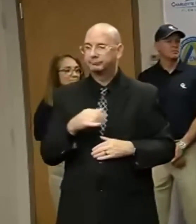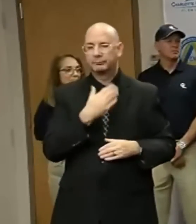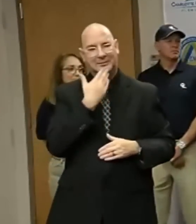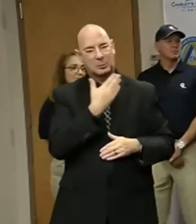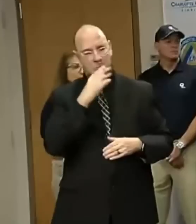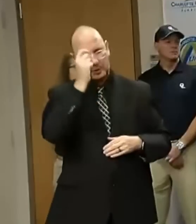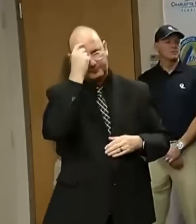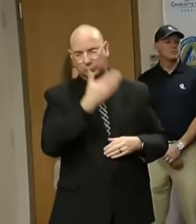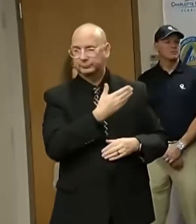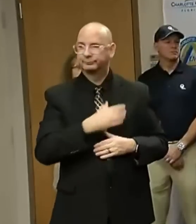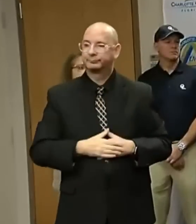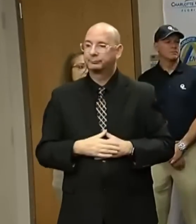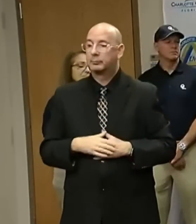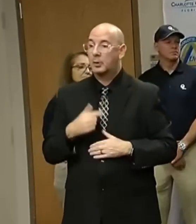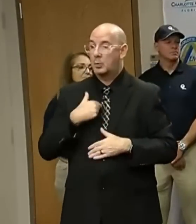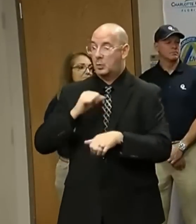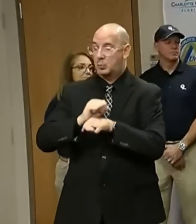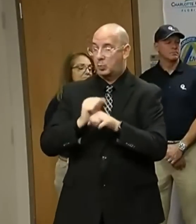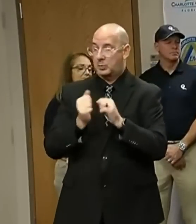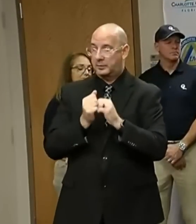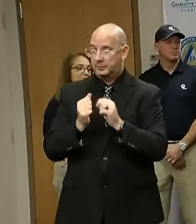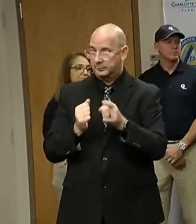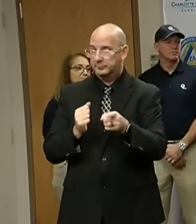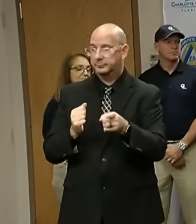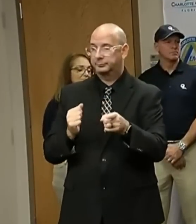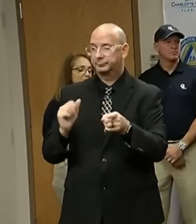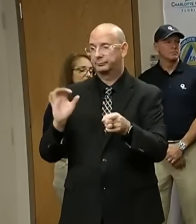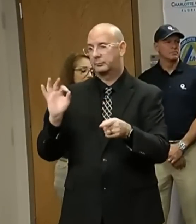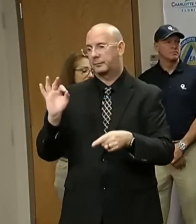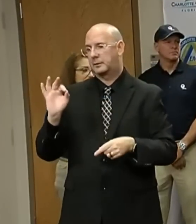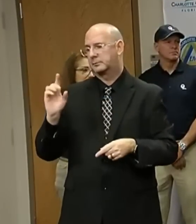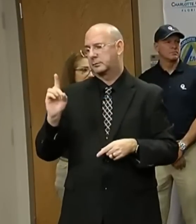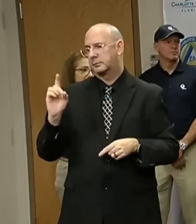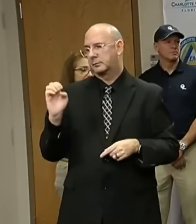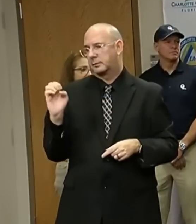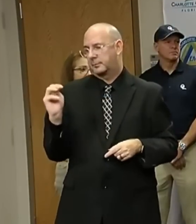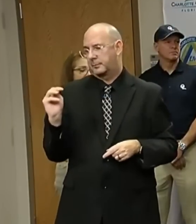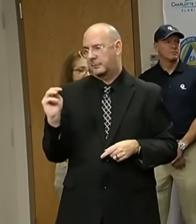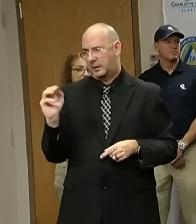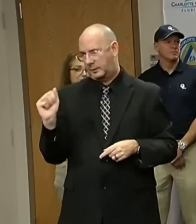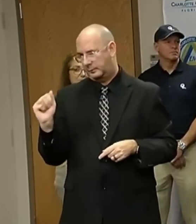team in the county. But we'll probably pick a large spot. Initially, insurance carriers will